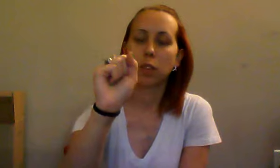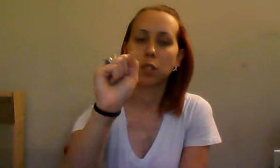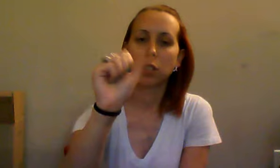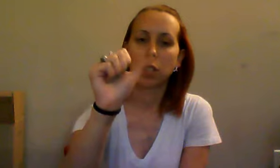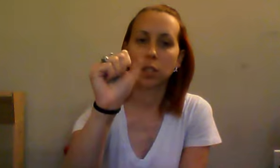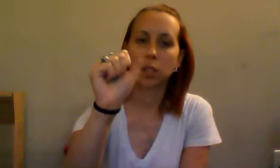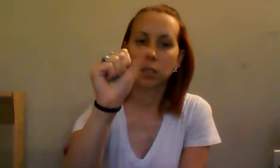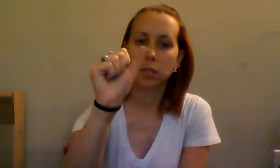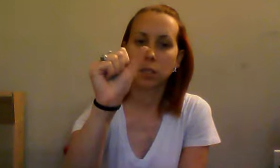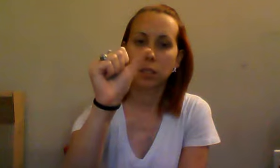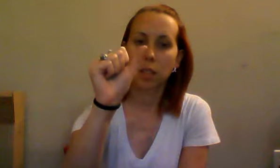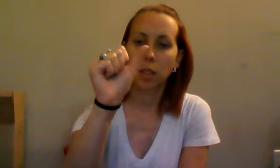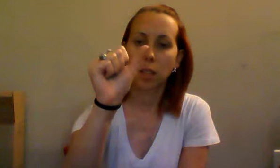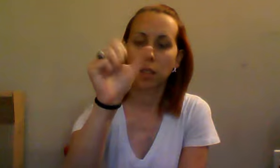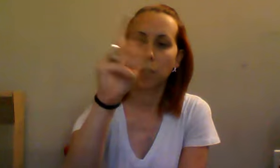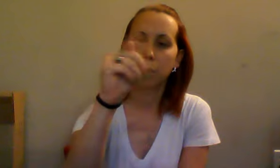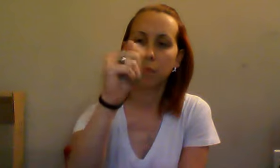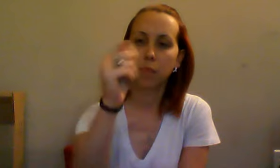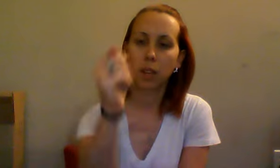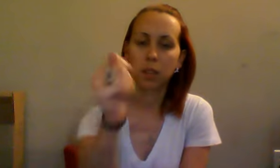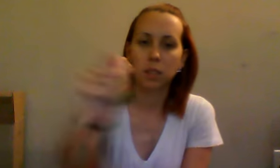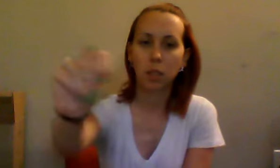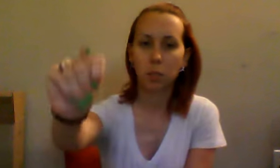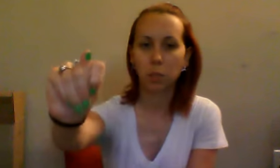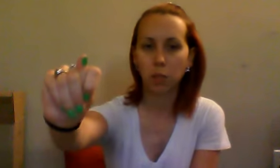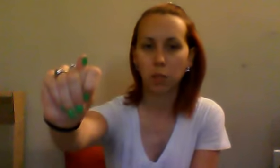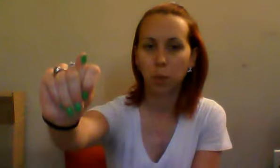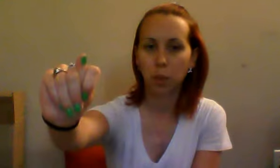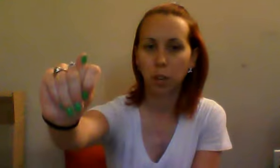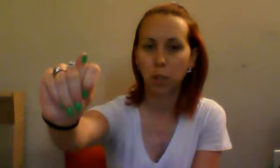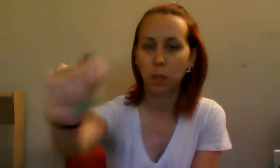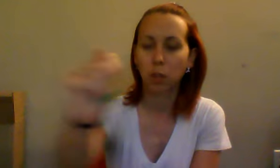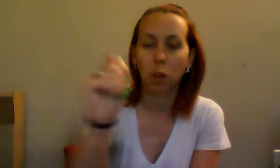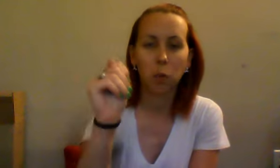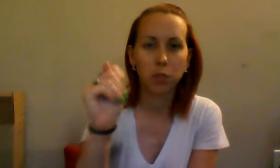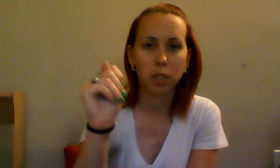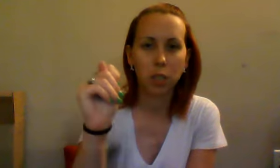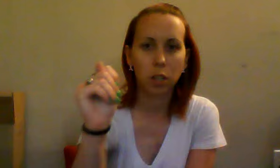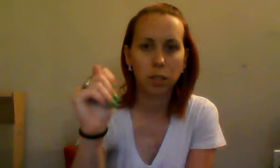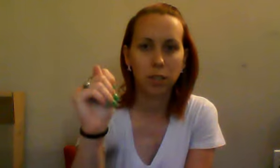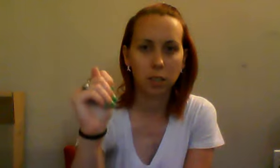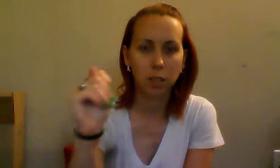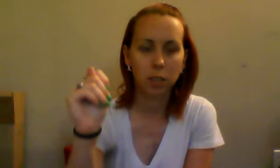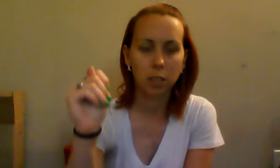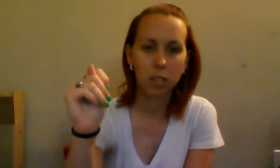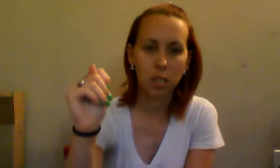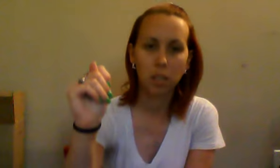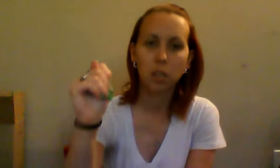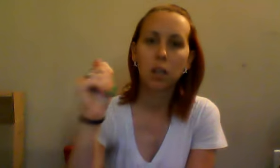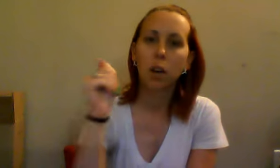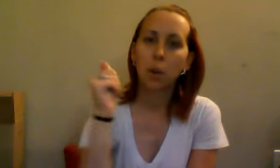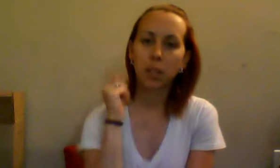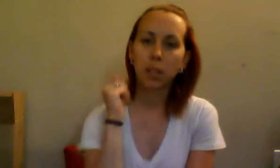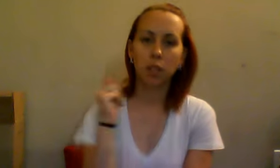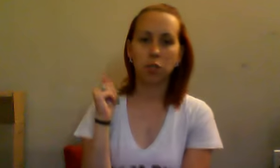you're going to take that thumb and stick it between your pointer and your middle, almost like you're going to sign the letter T. But then you just simply